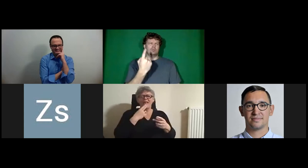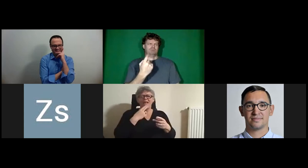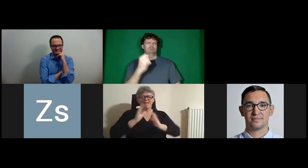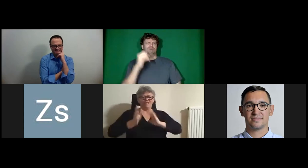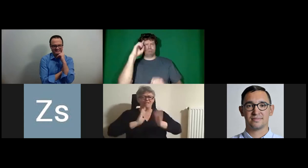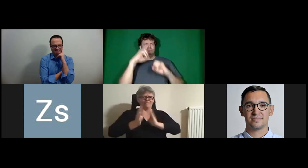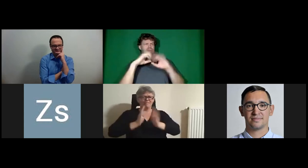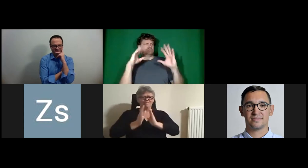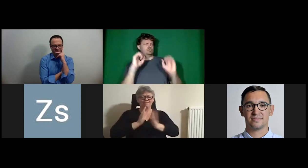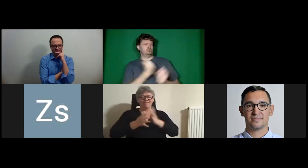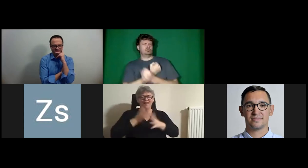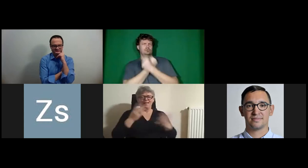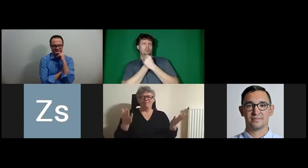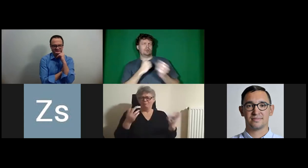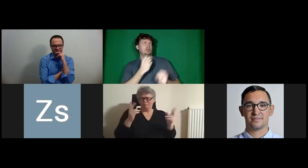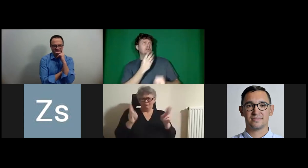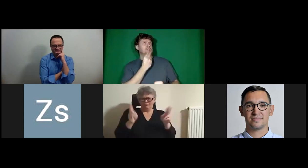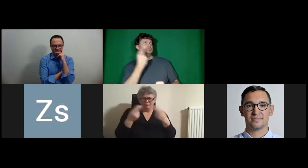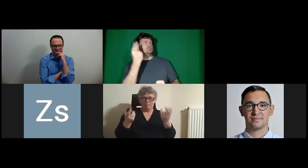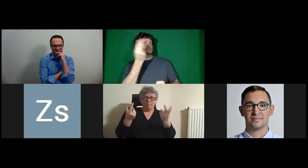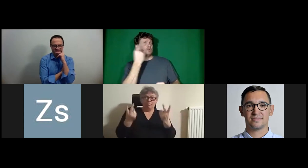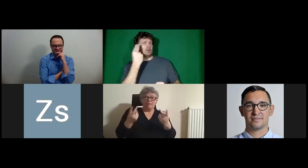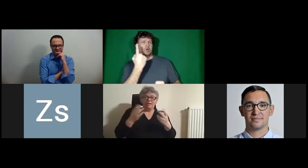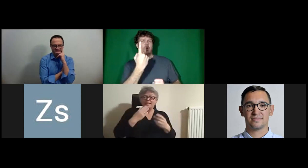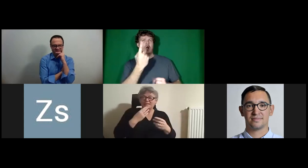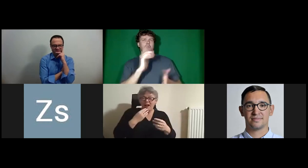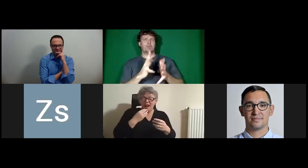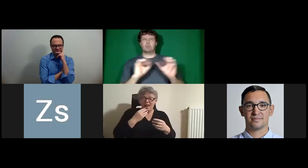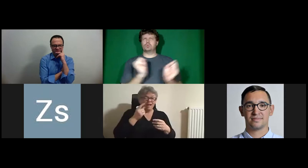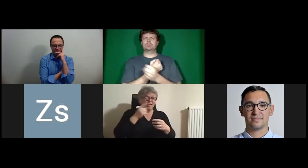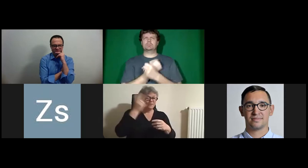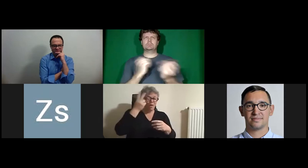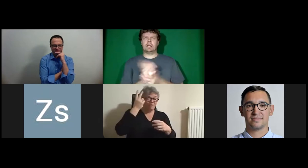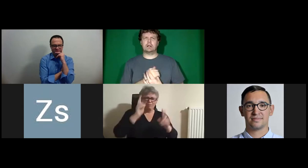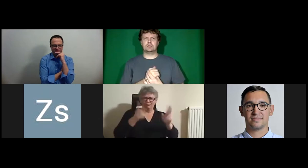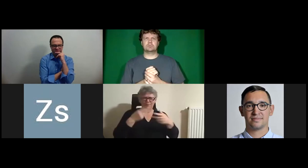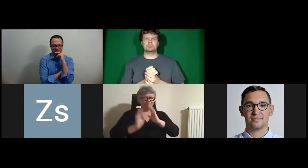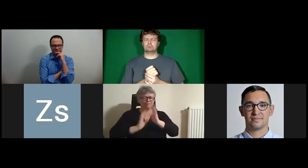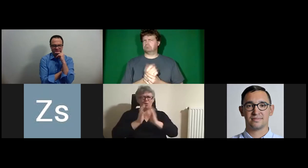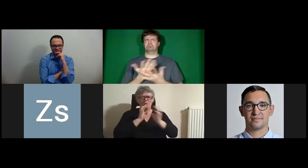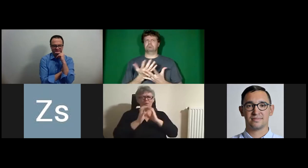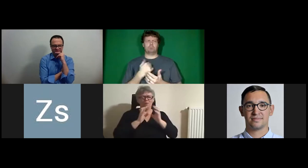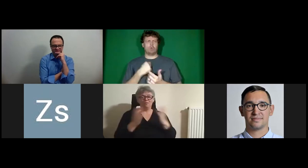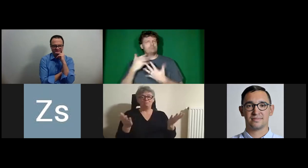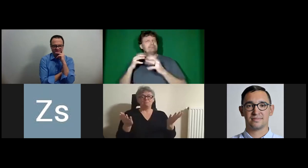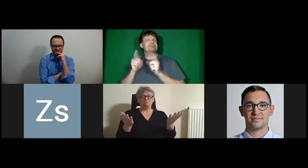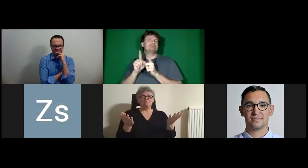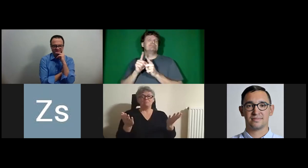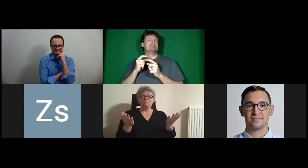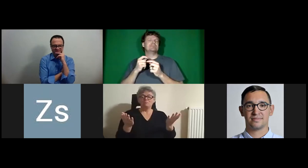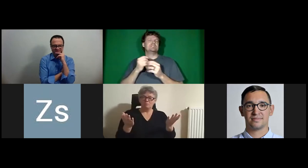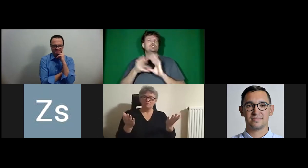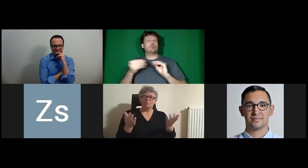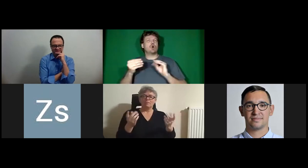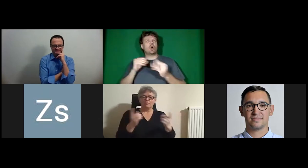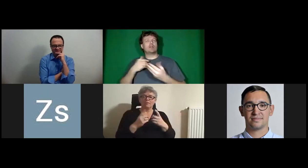understand each other? You're Slovenian, they're from Israel. They're like, it's impossible. We're like, yeah, sign language is universal. I mean, of course, we all